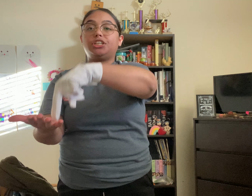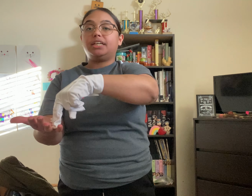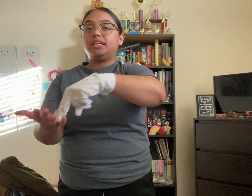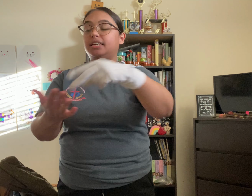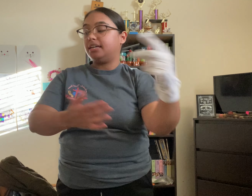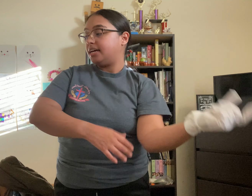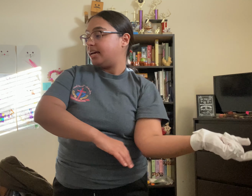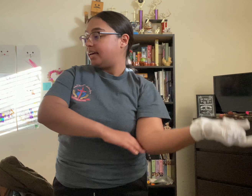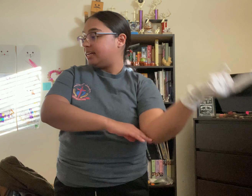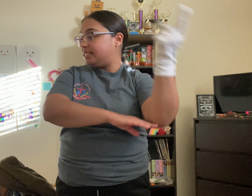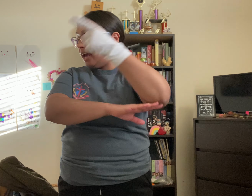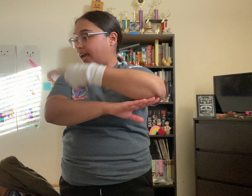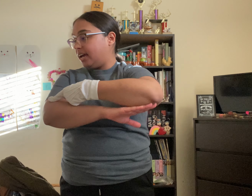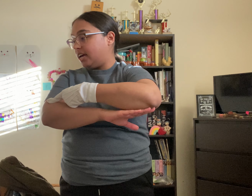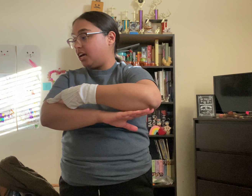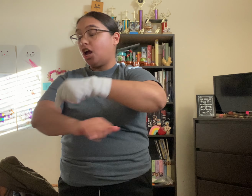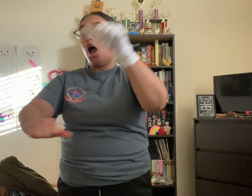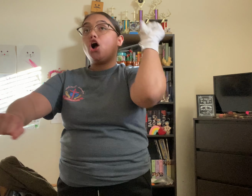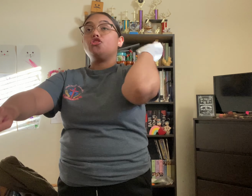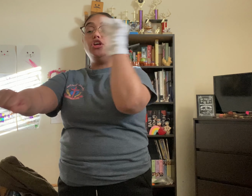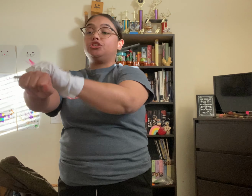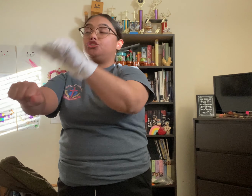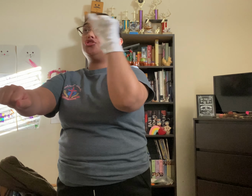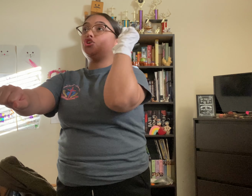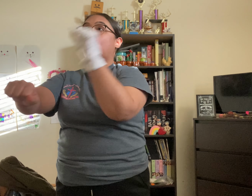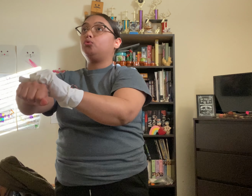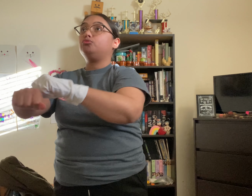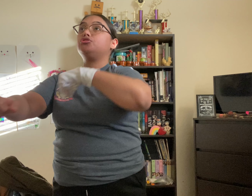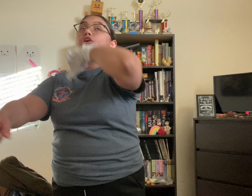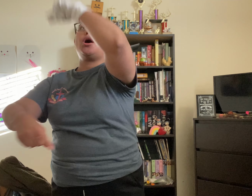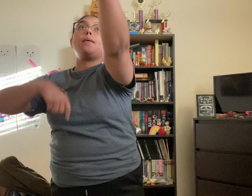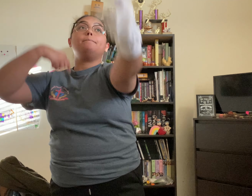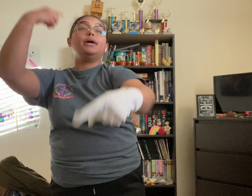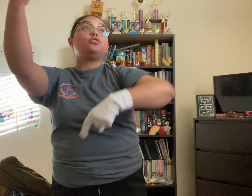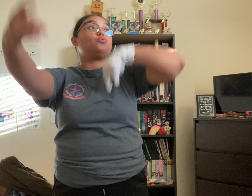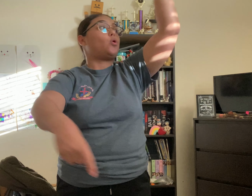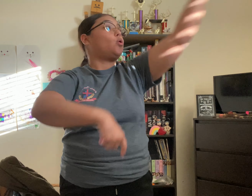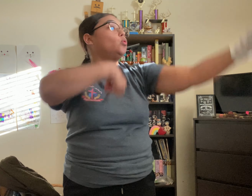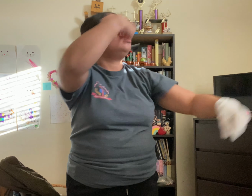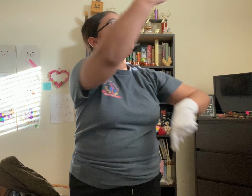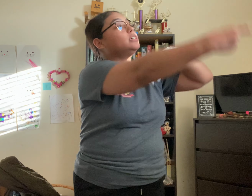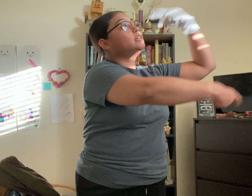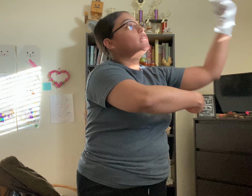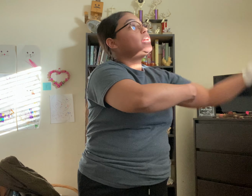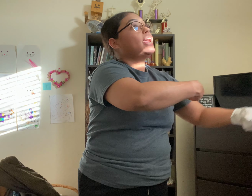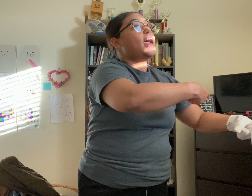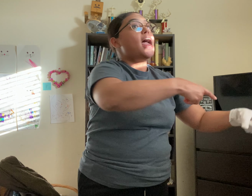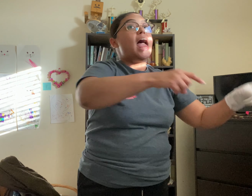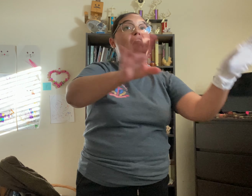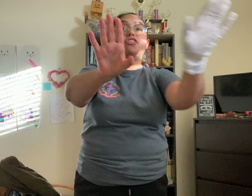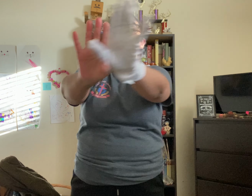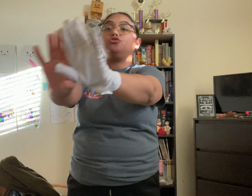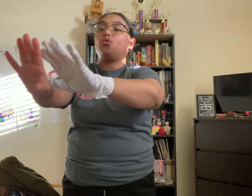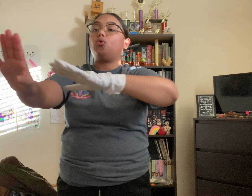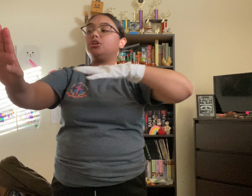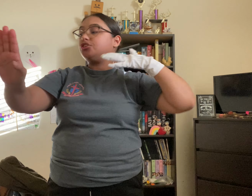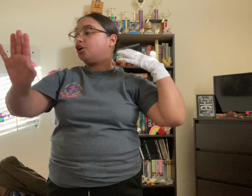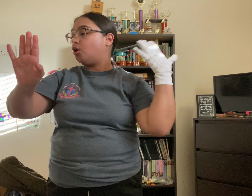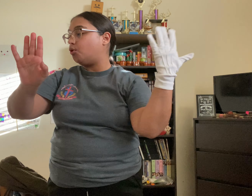resurrection day. The stones been rolled and the doors are